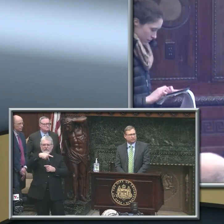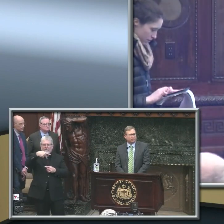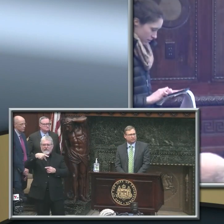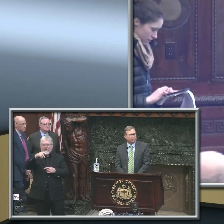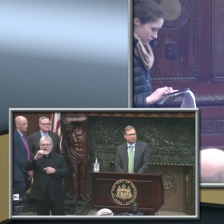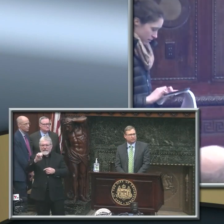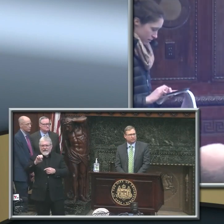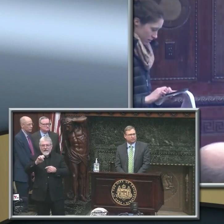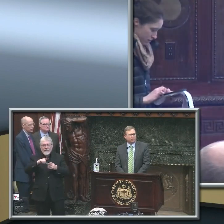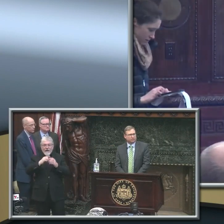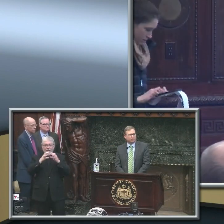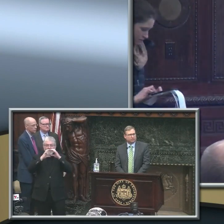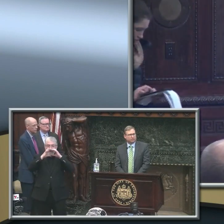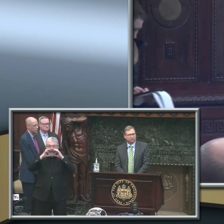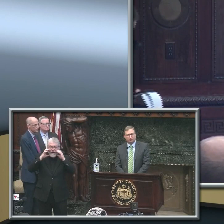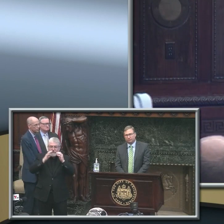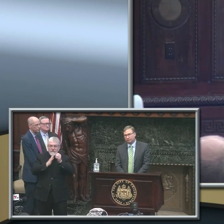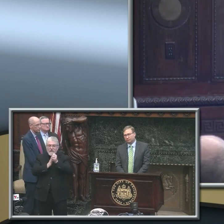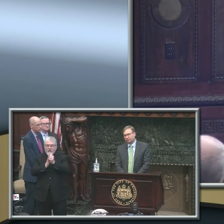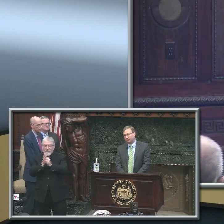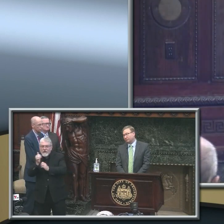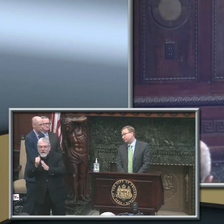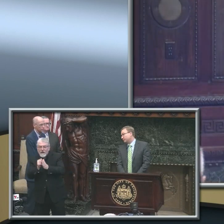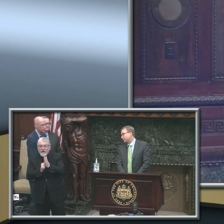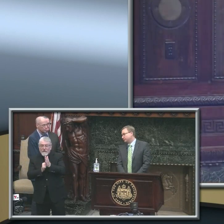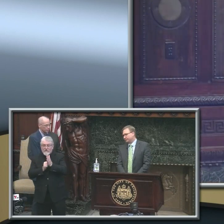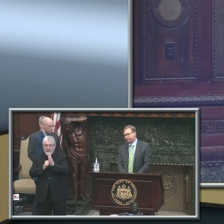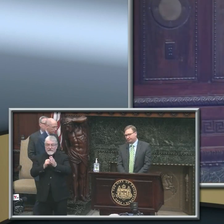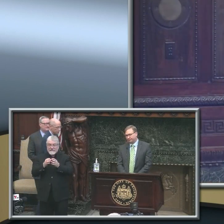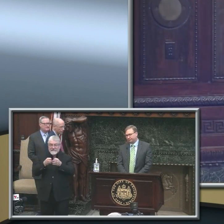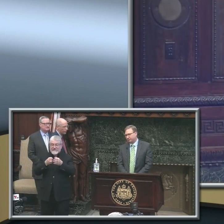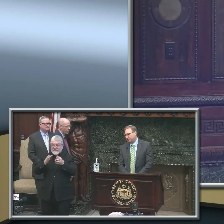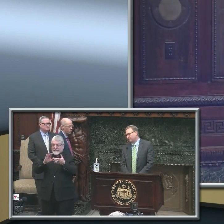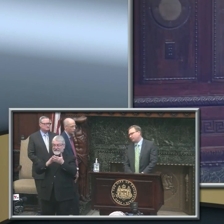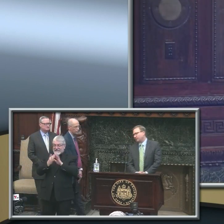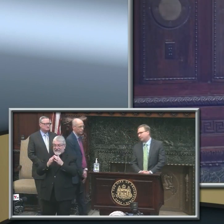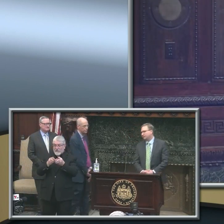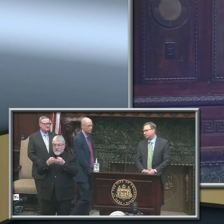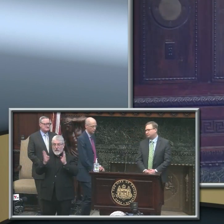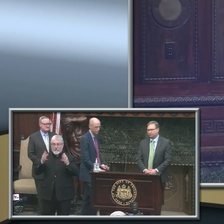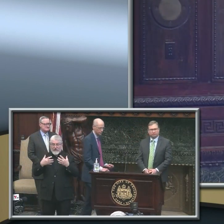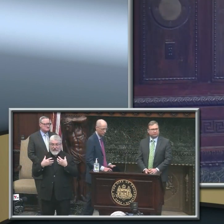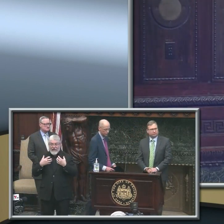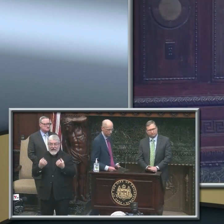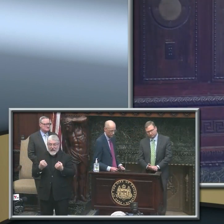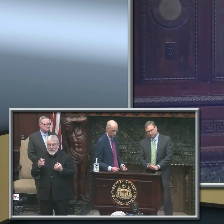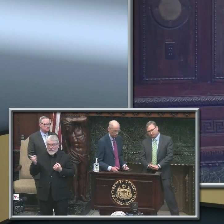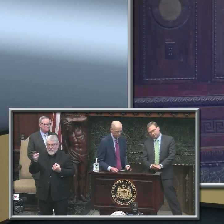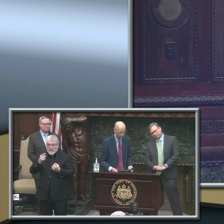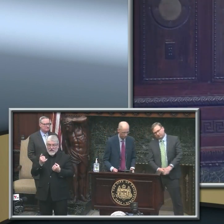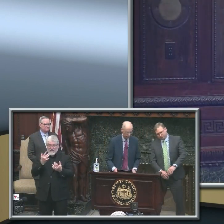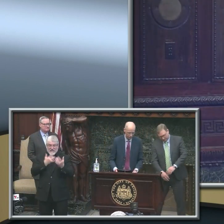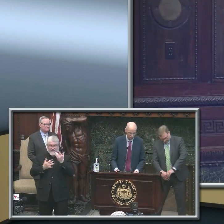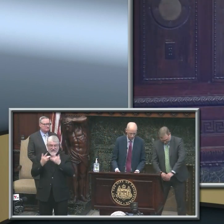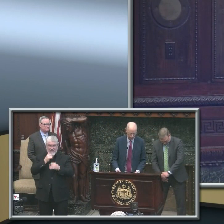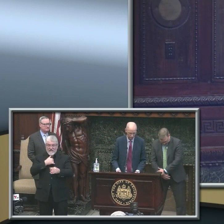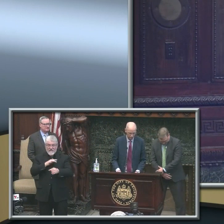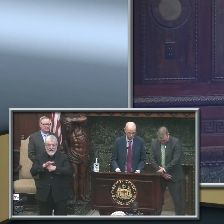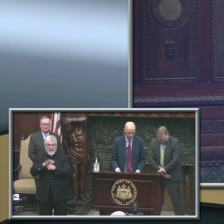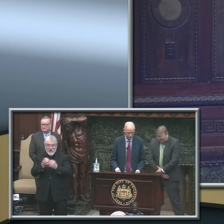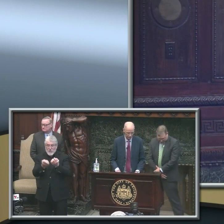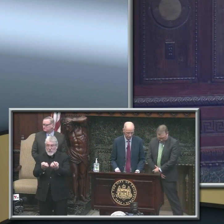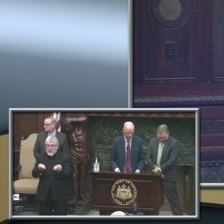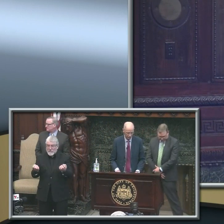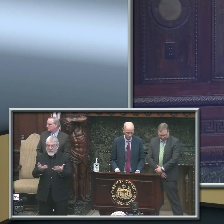getting word from people that there just isn't enough of that type of equipment. I don't know if that's the same equipment that also first responders